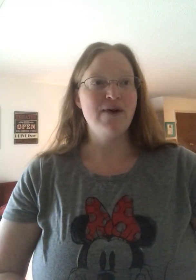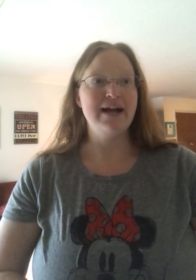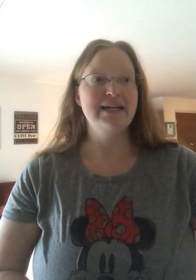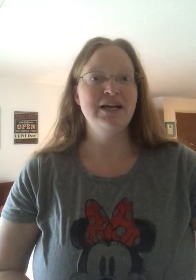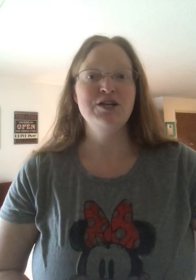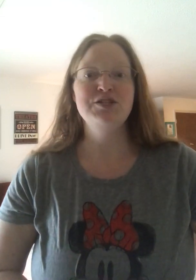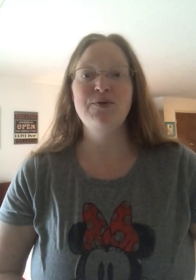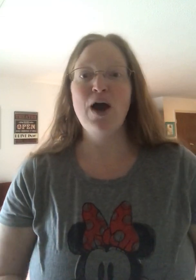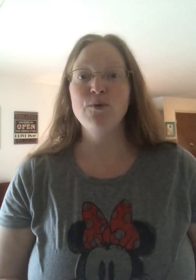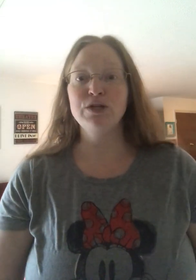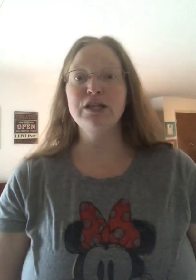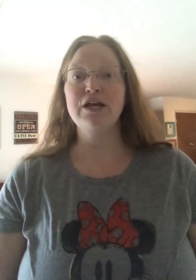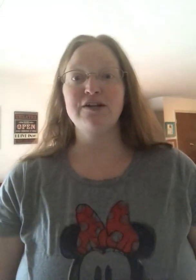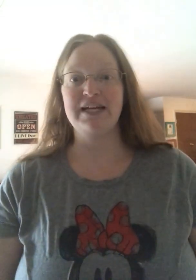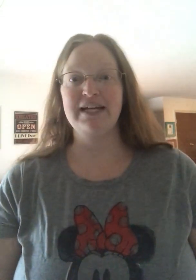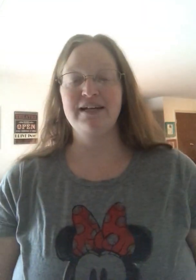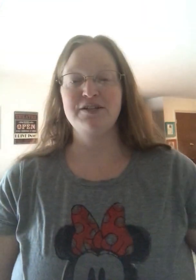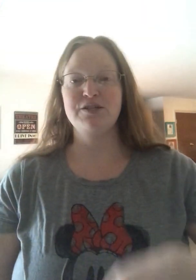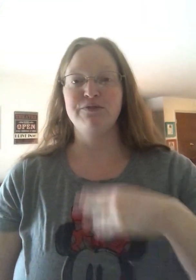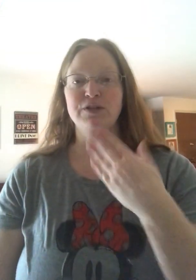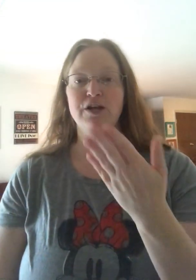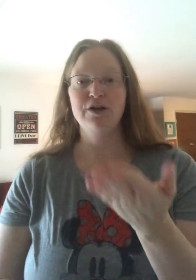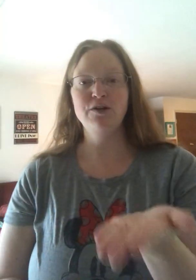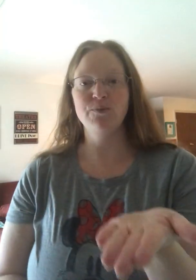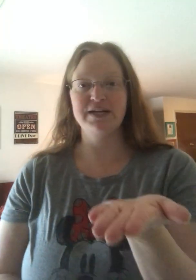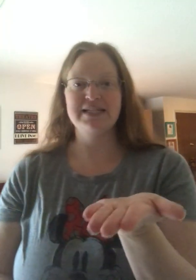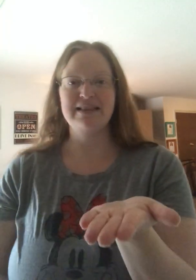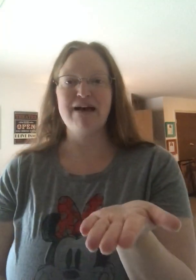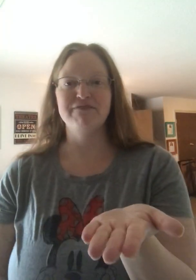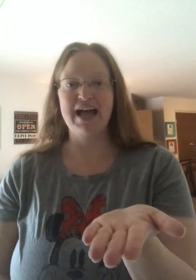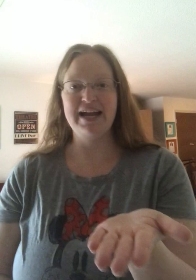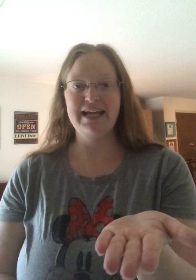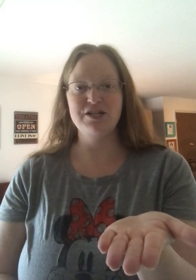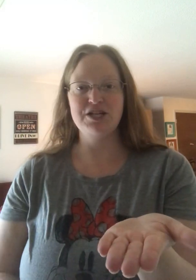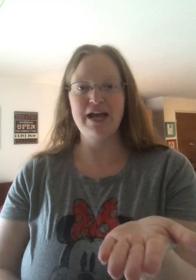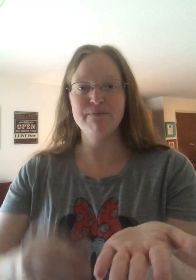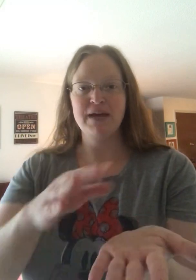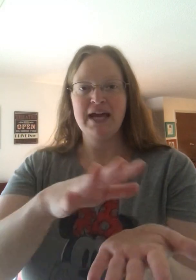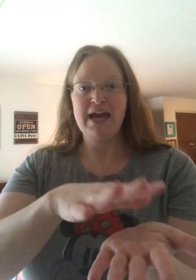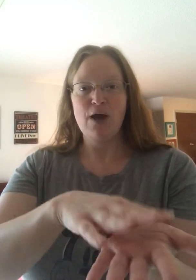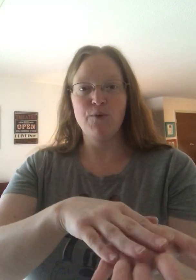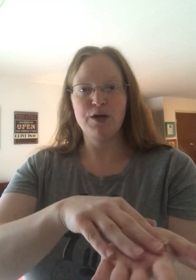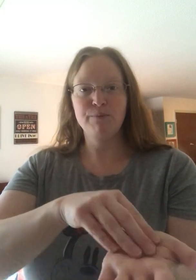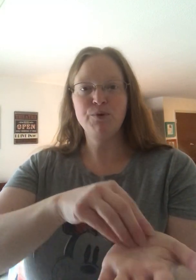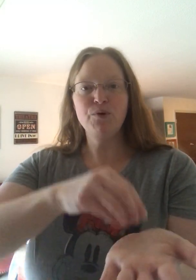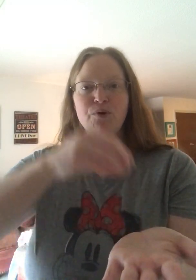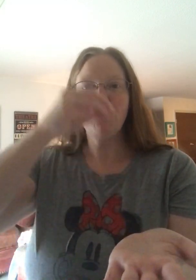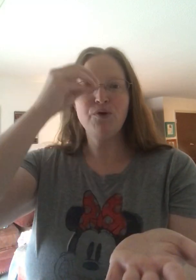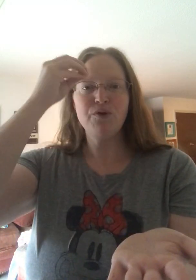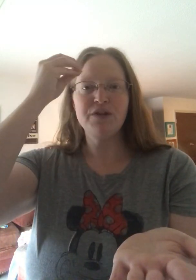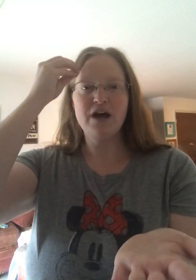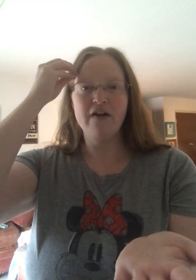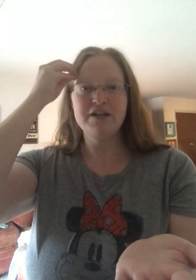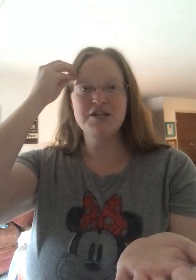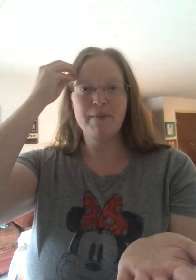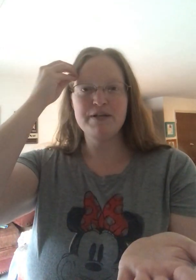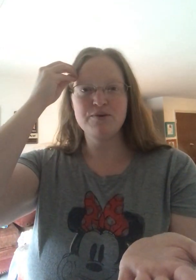Alrighty, so now we're learning. So for learn, we're going to take that flat hand shape and we're going to pull the knowledge up into our